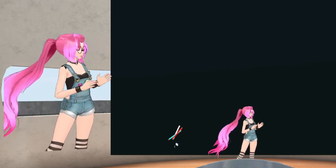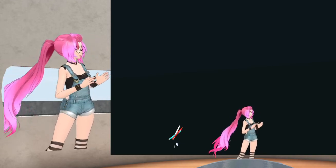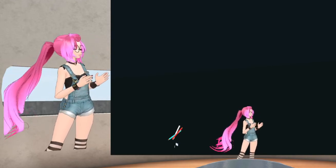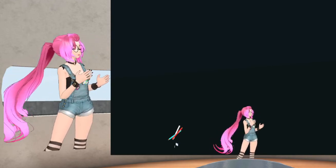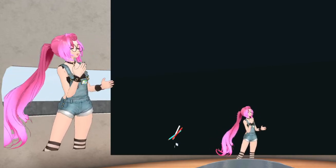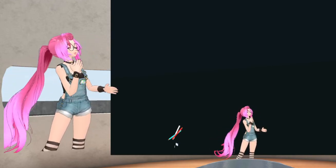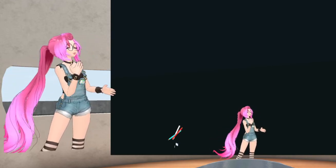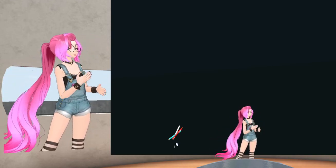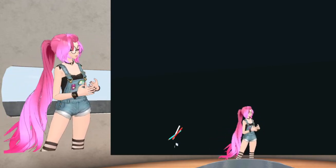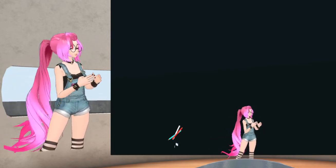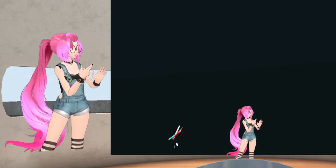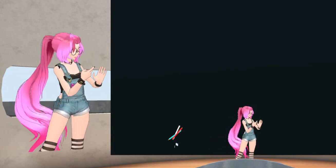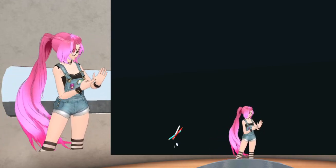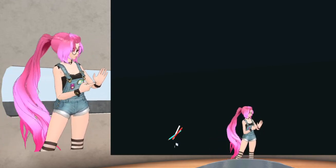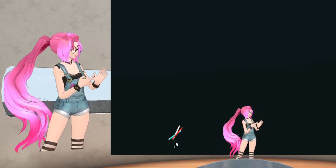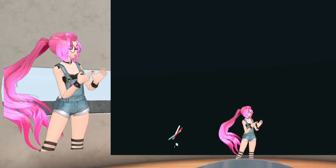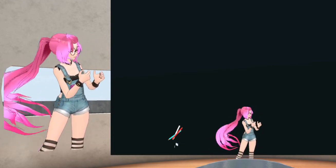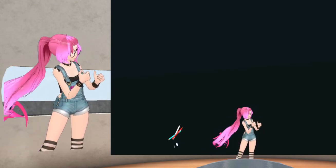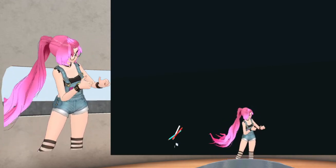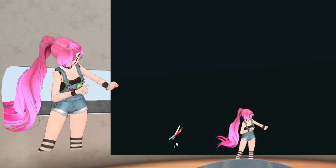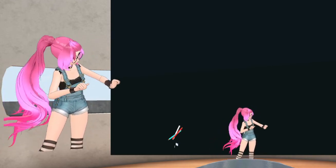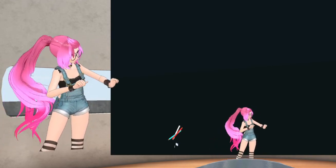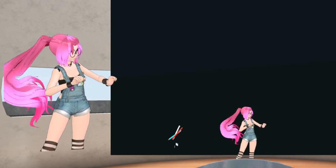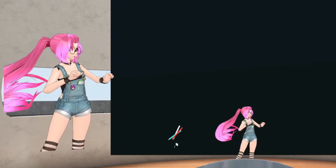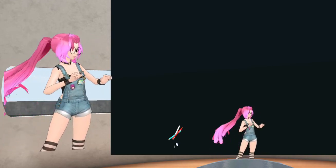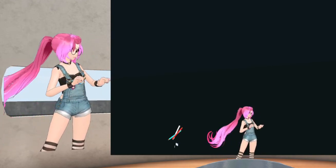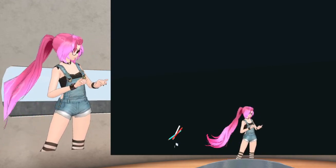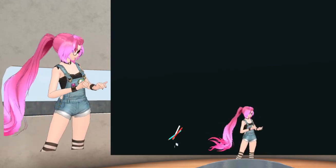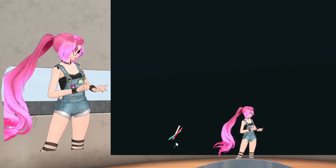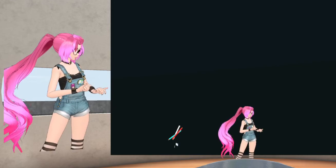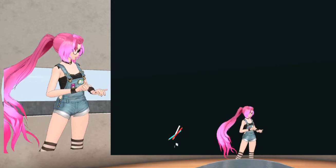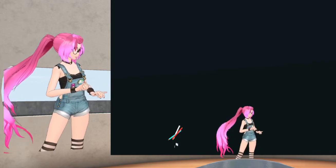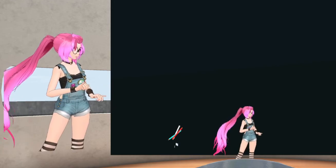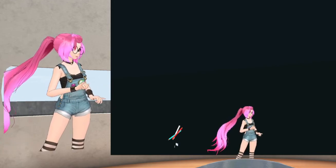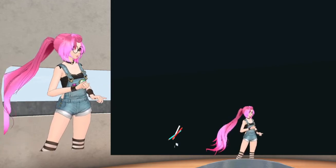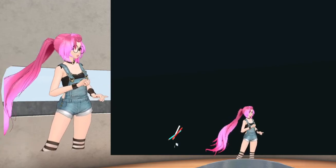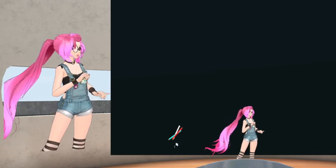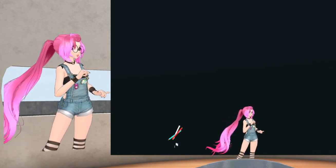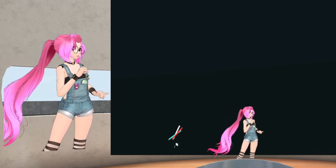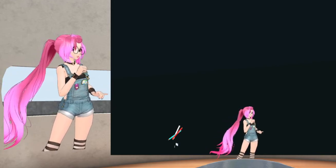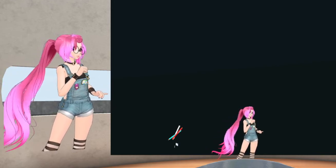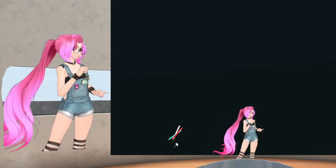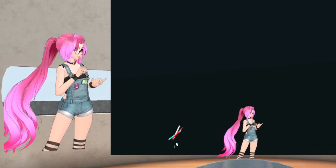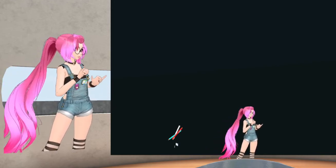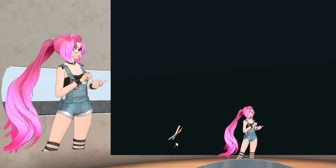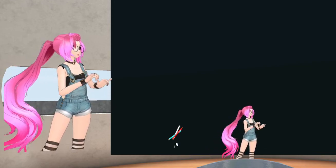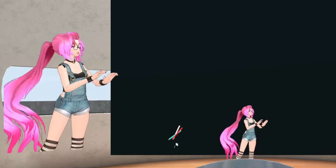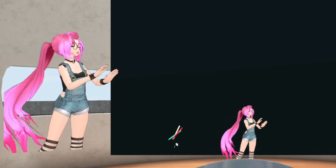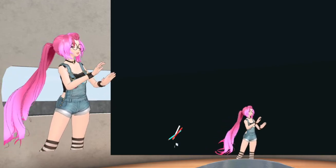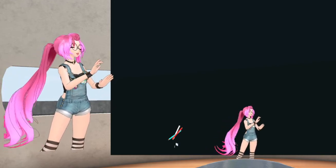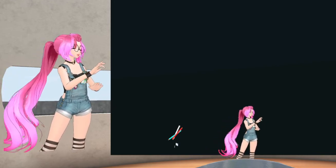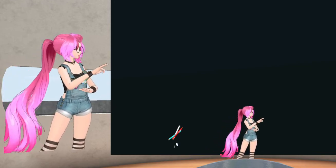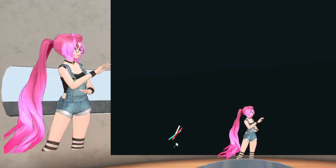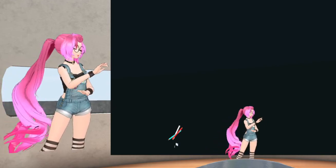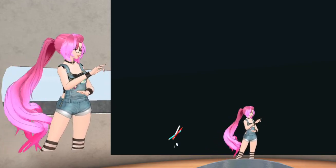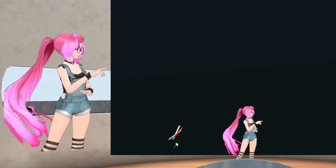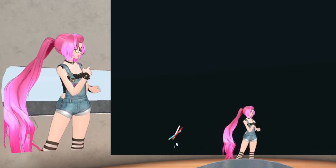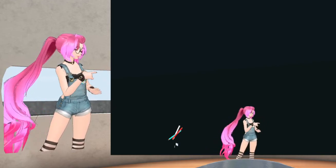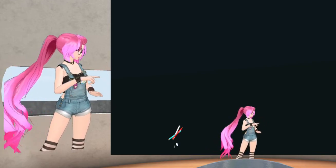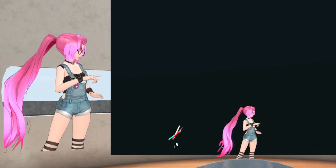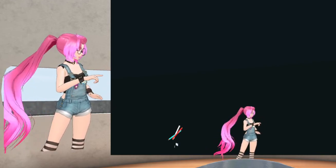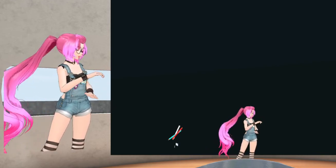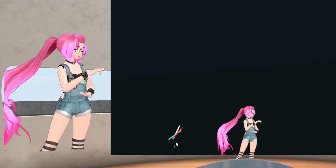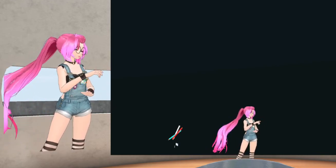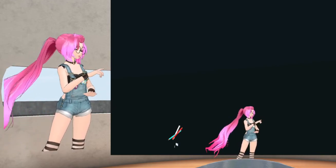So it's a good rule to try and stick with, but as long as you're finger spelling is the only